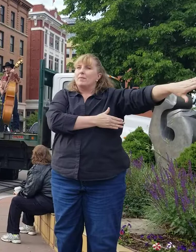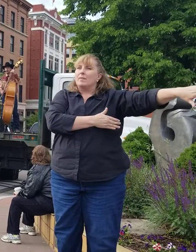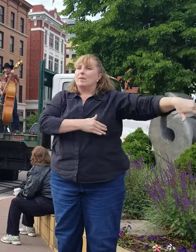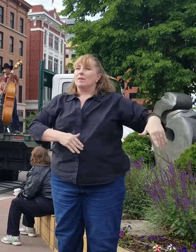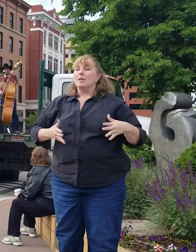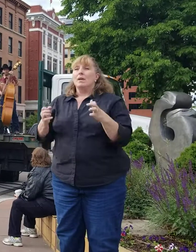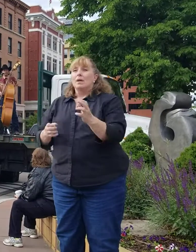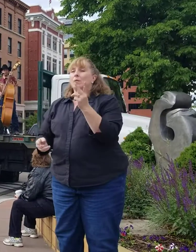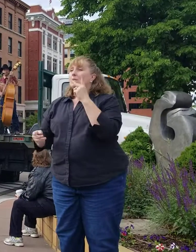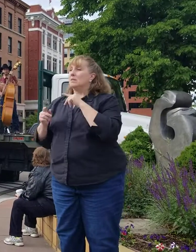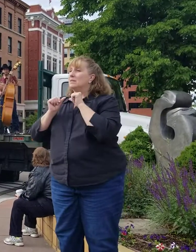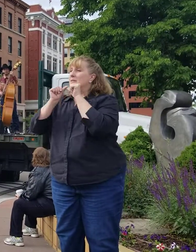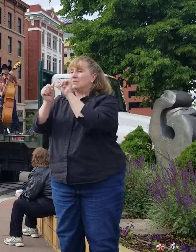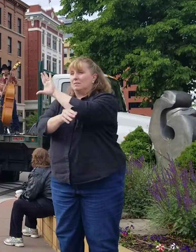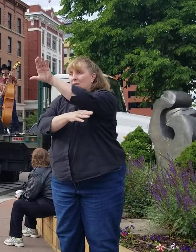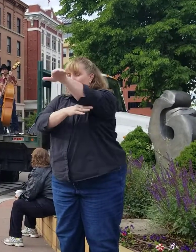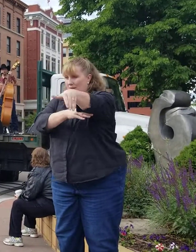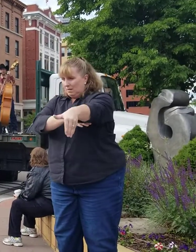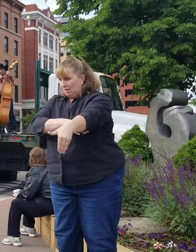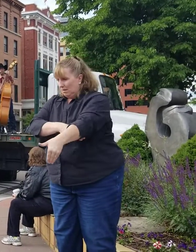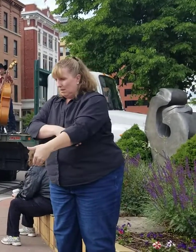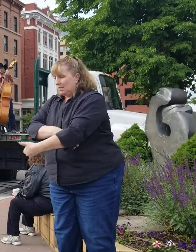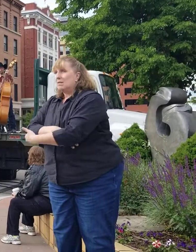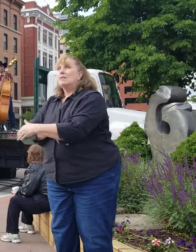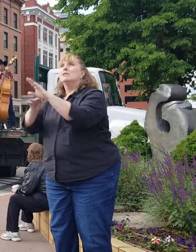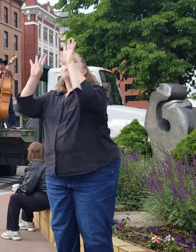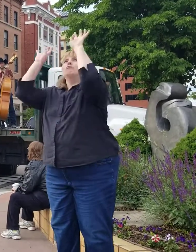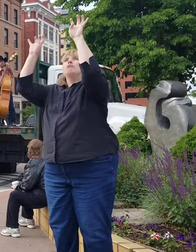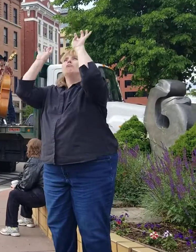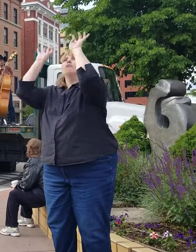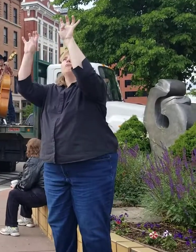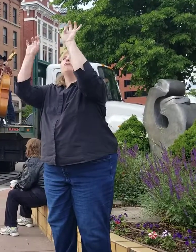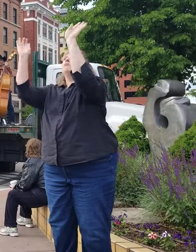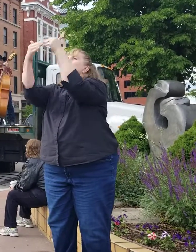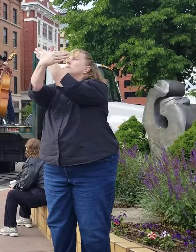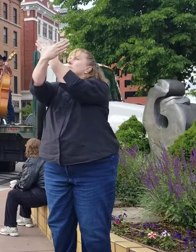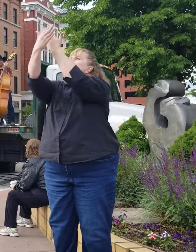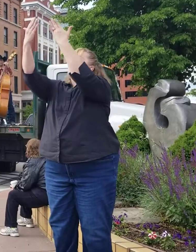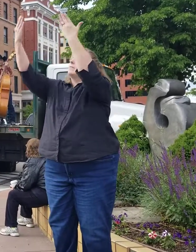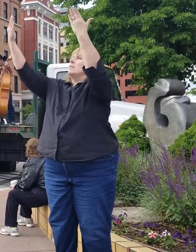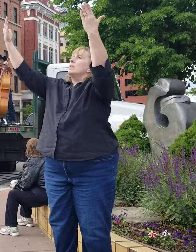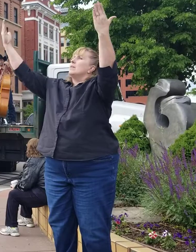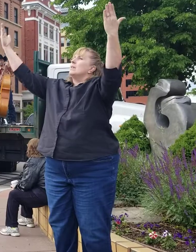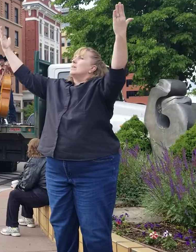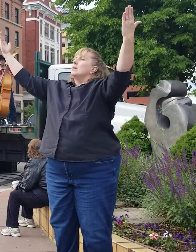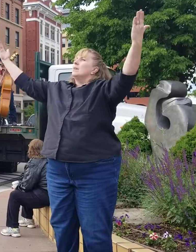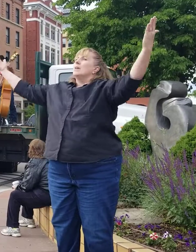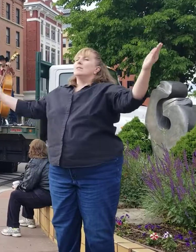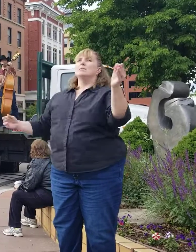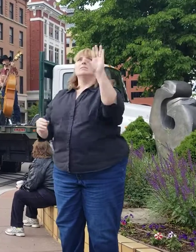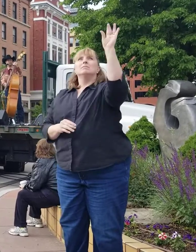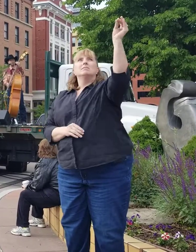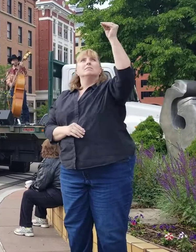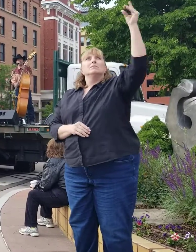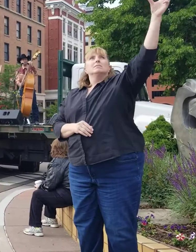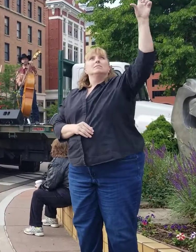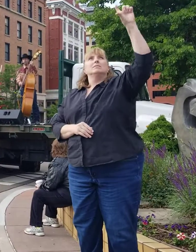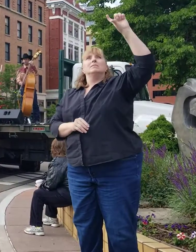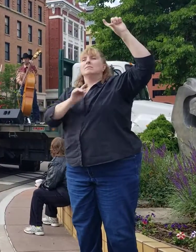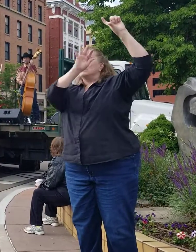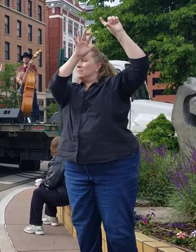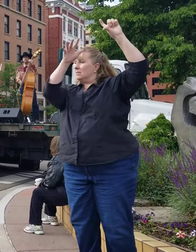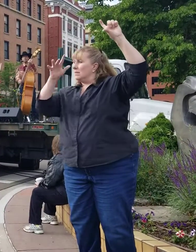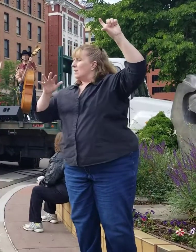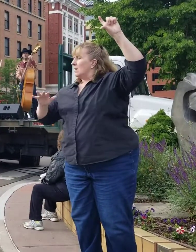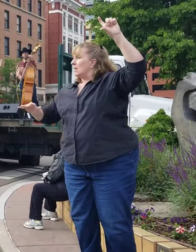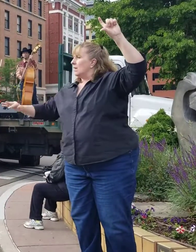I want to sleep at night holding the stars above, with a pale wood shining down. I'll